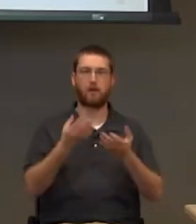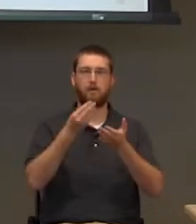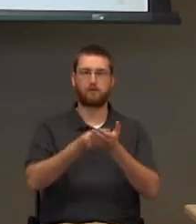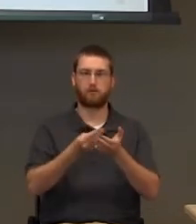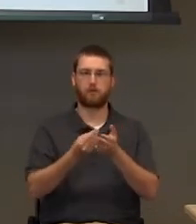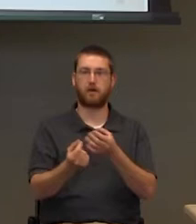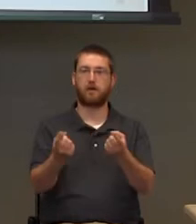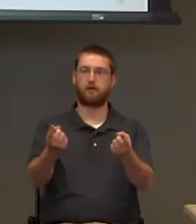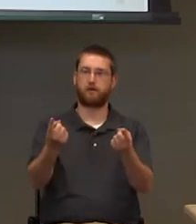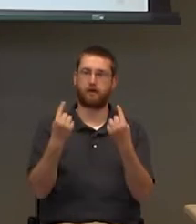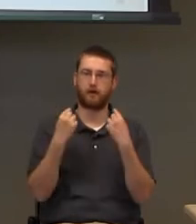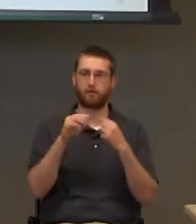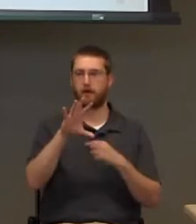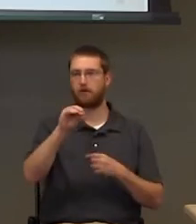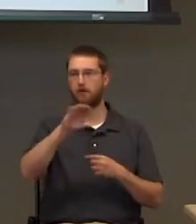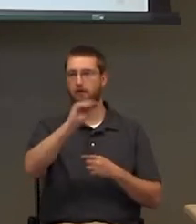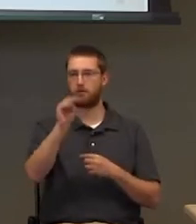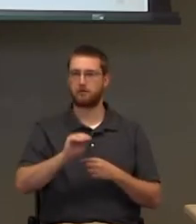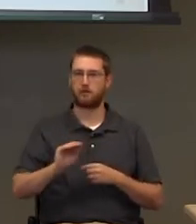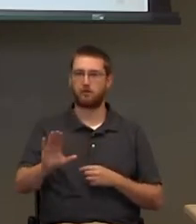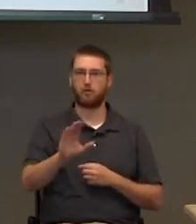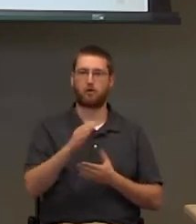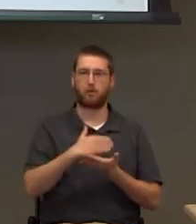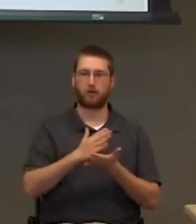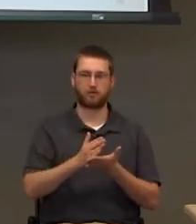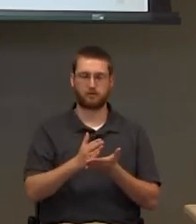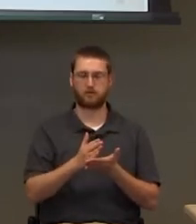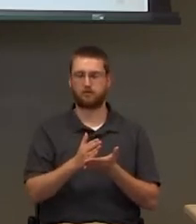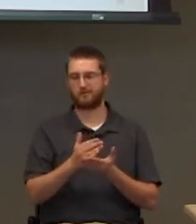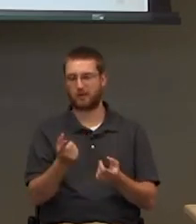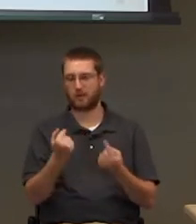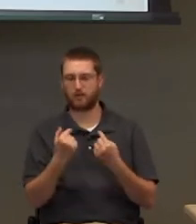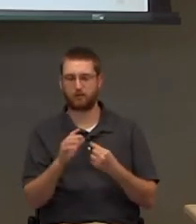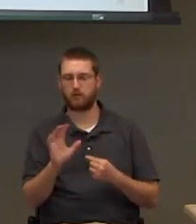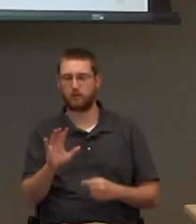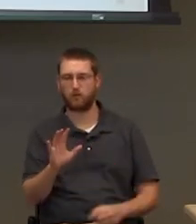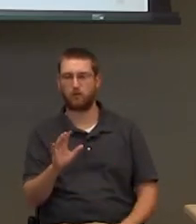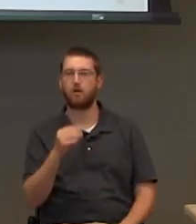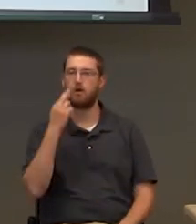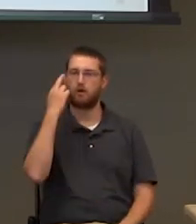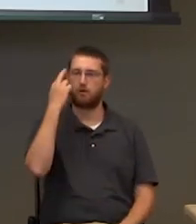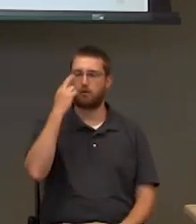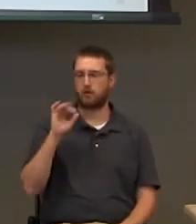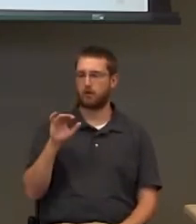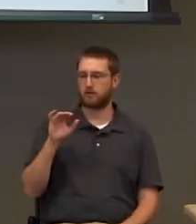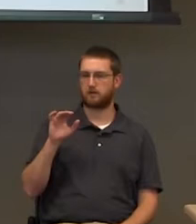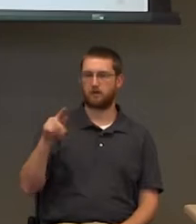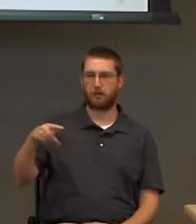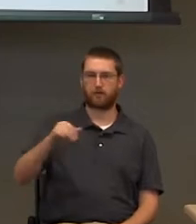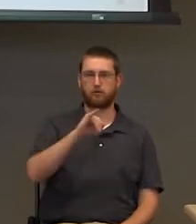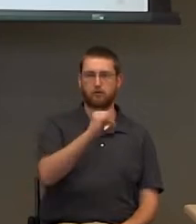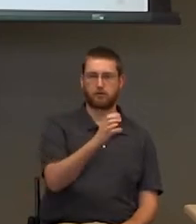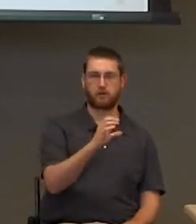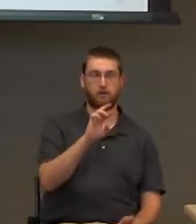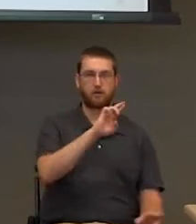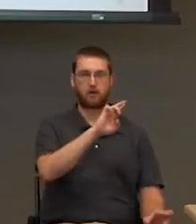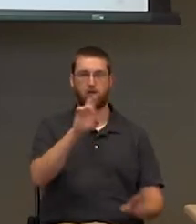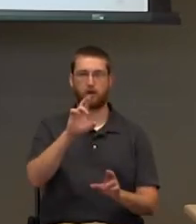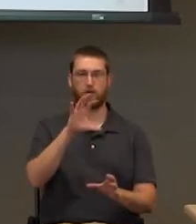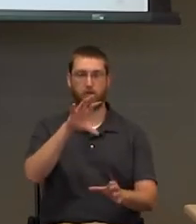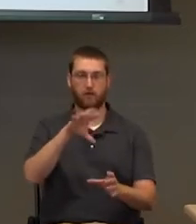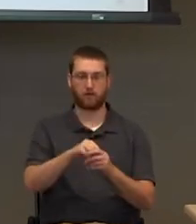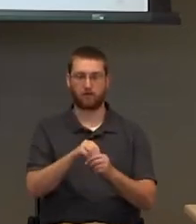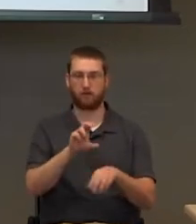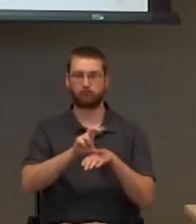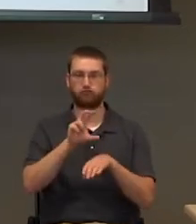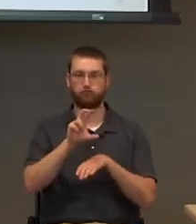threshold would be and not say, oh, 50% of your budget, that's your chair. But the reality is, when they're ready to come and do that, then there's a seat that's sitting there for